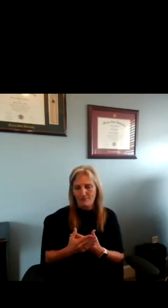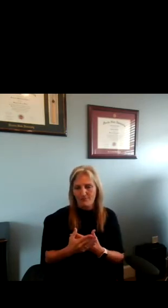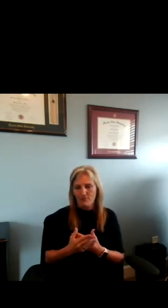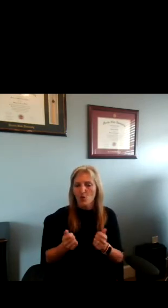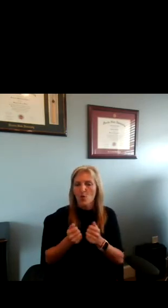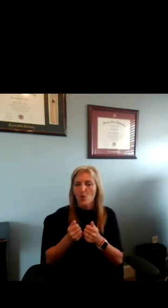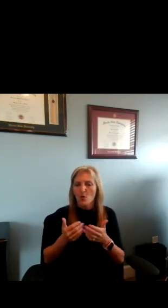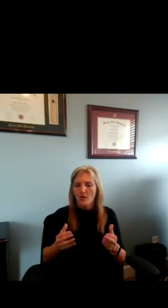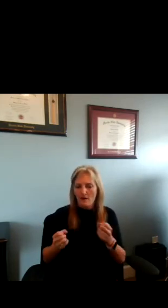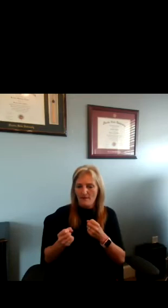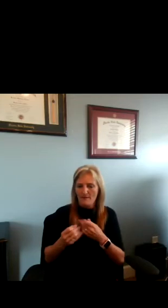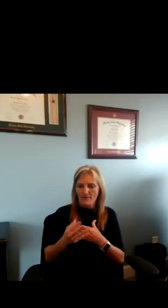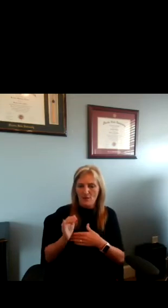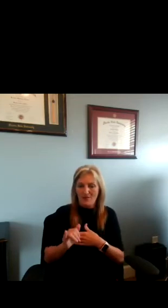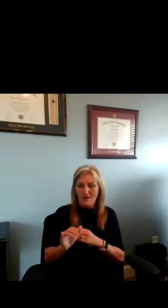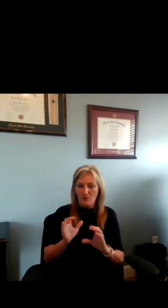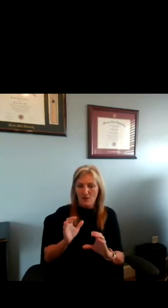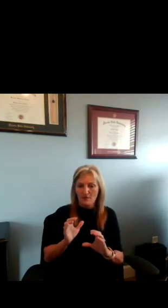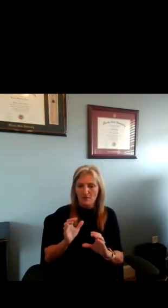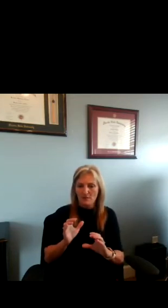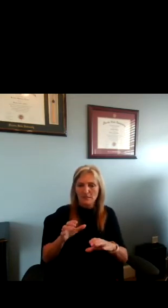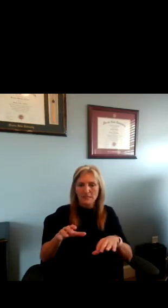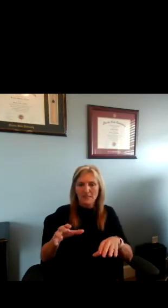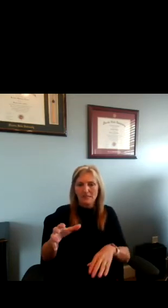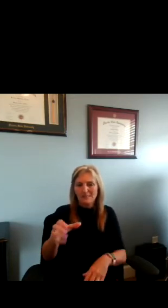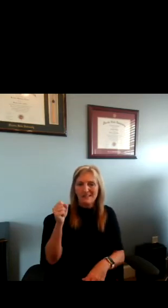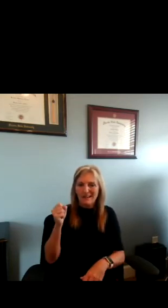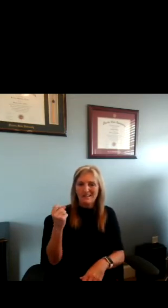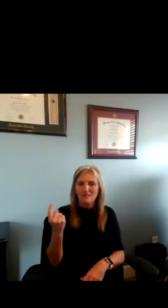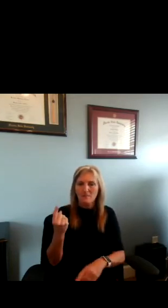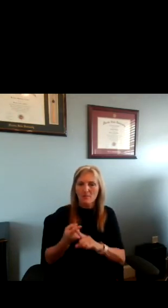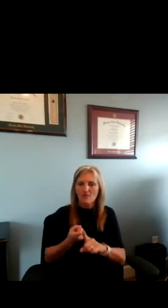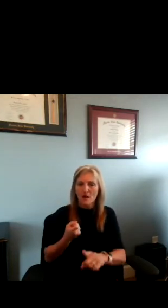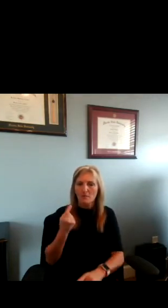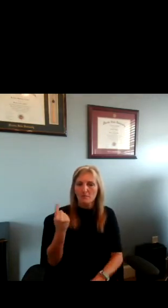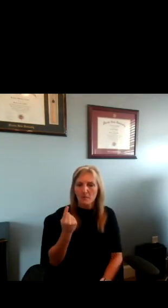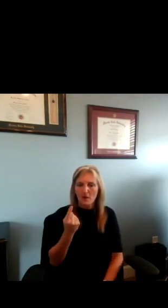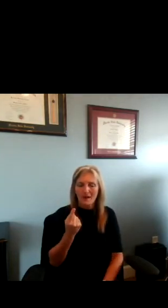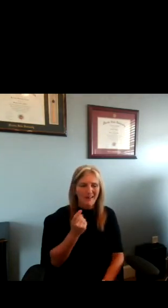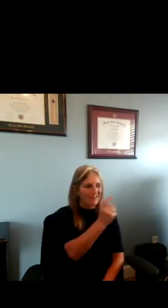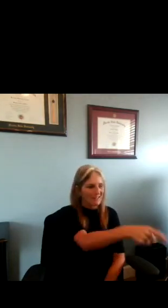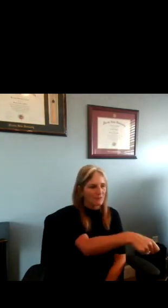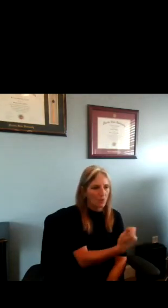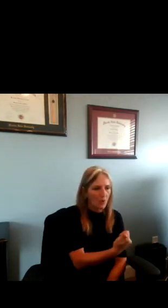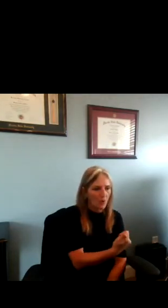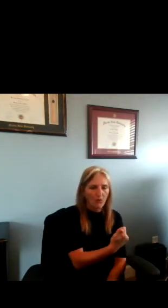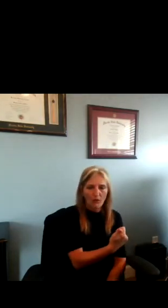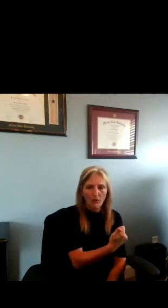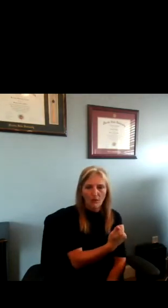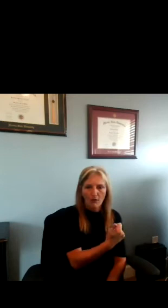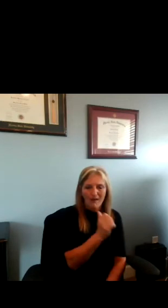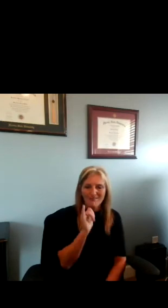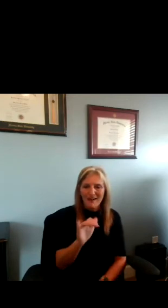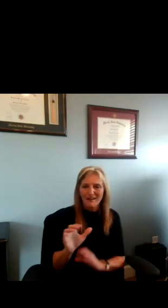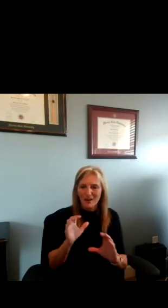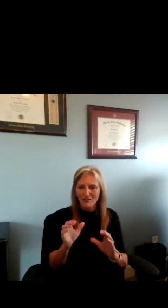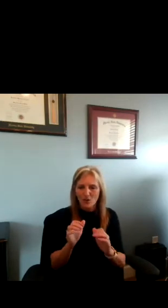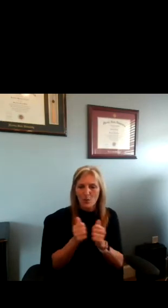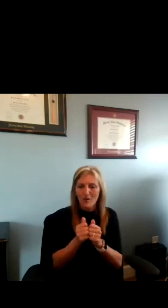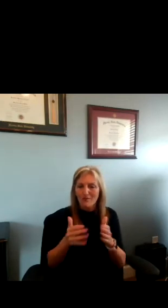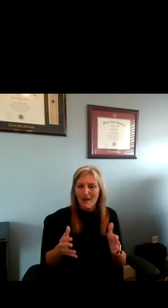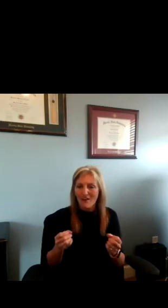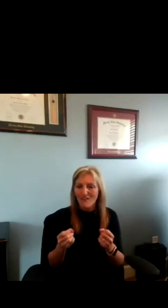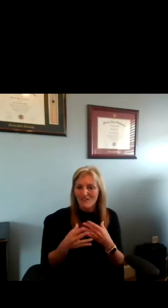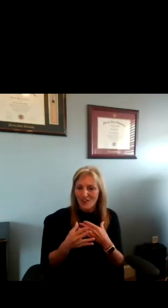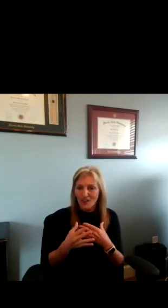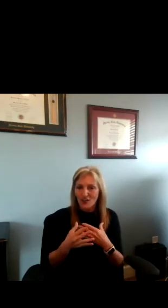without fear that having that conversation takes something away from one group and gives it to another, to have that conversation without fear